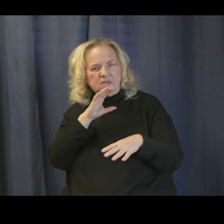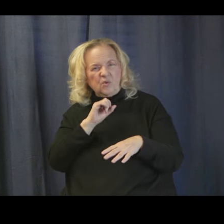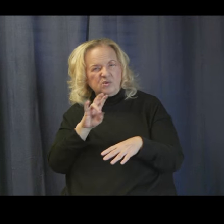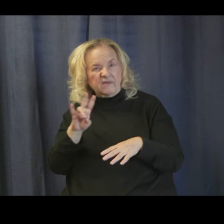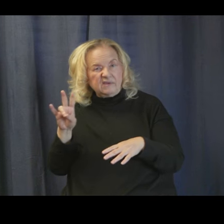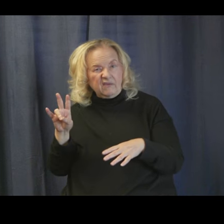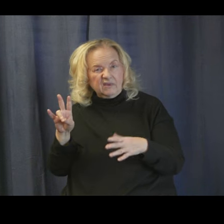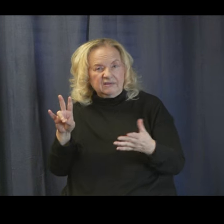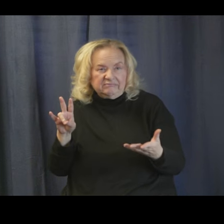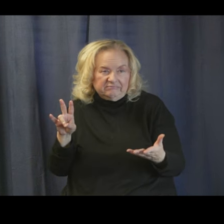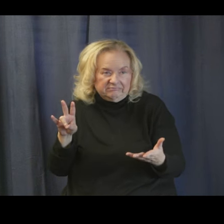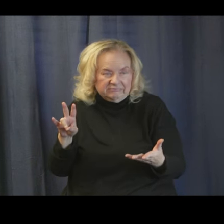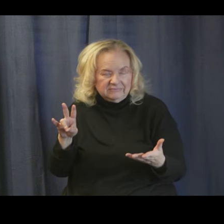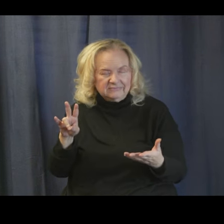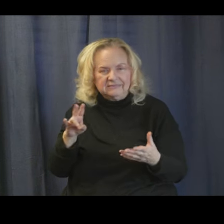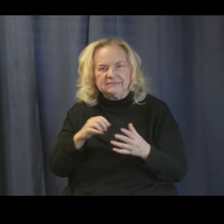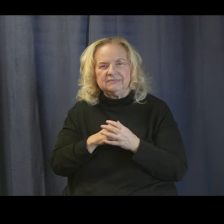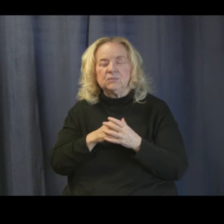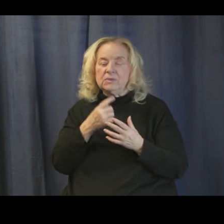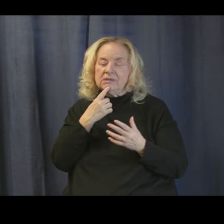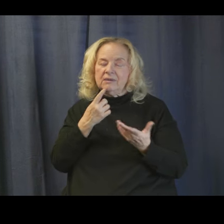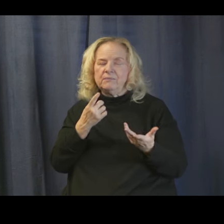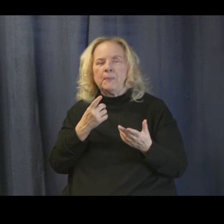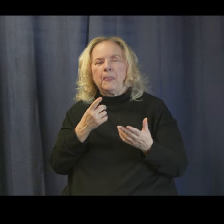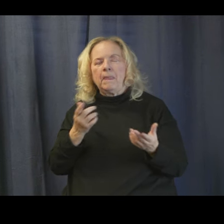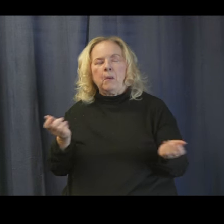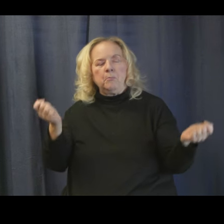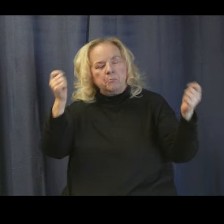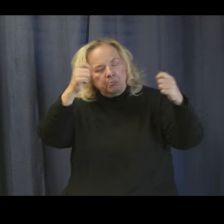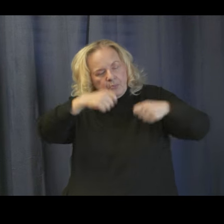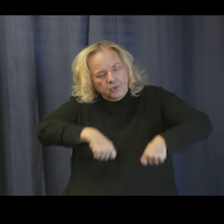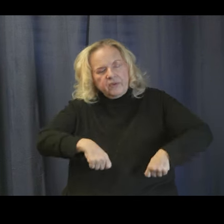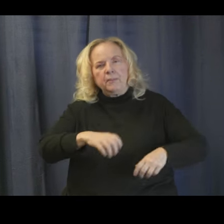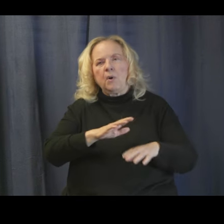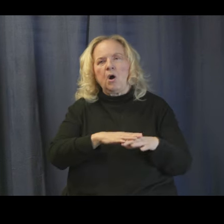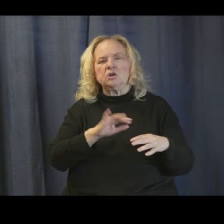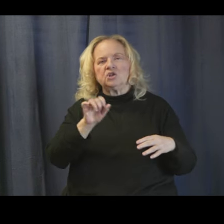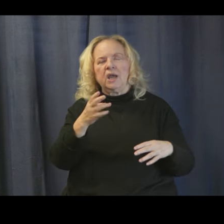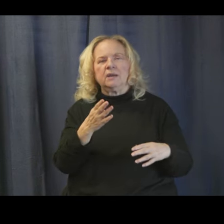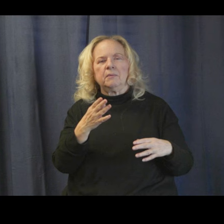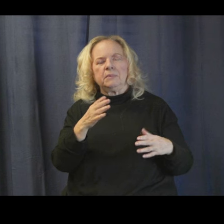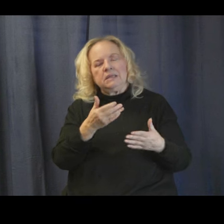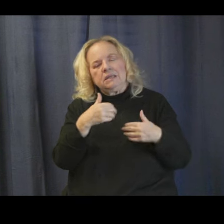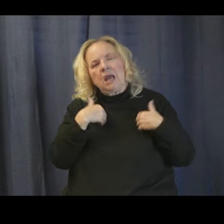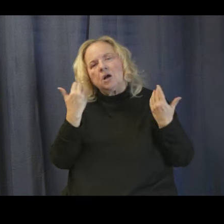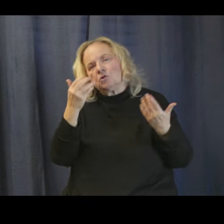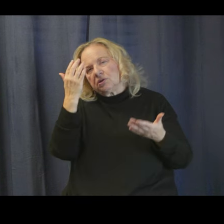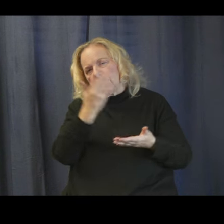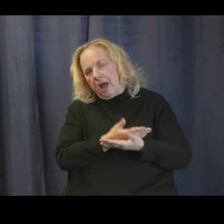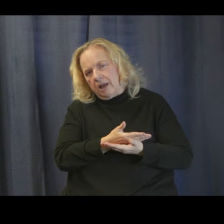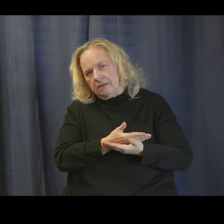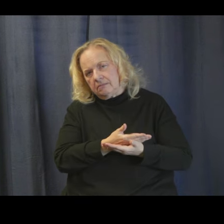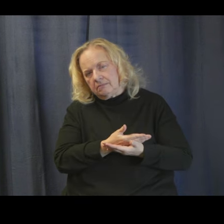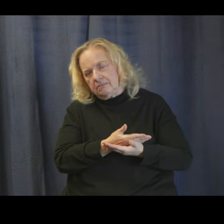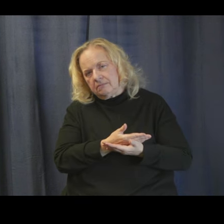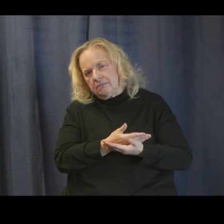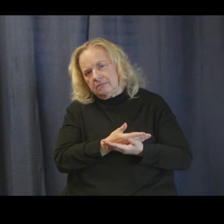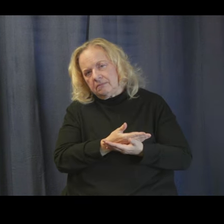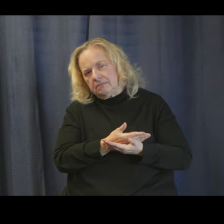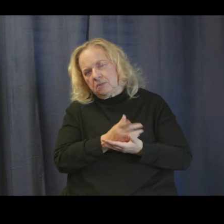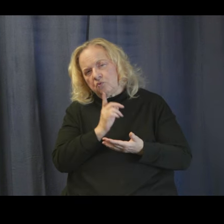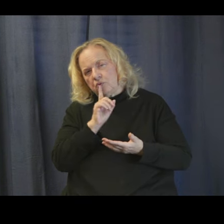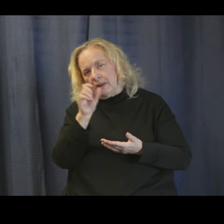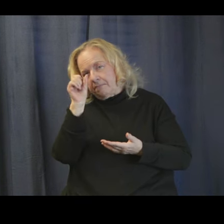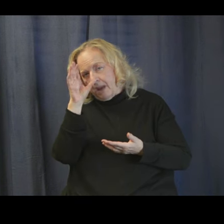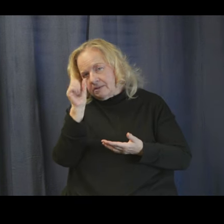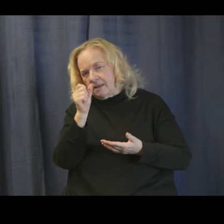77 years old. Okay. And put them on Jacob, her younger son. Now, here's what is something that